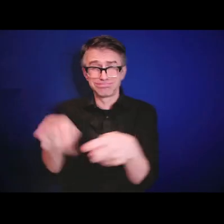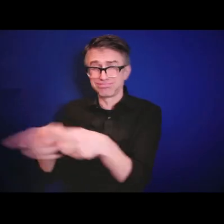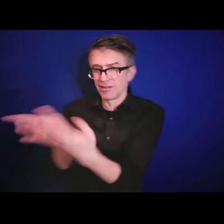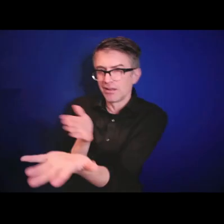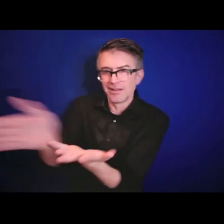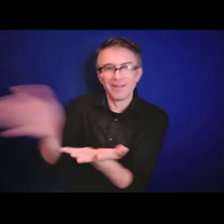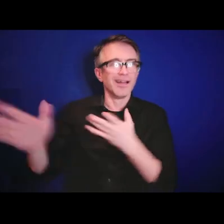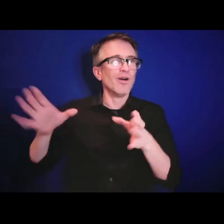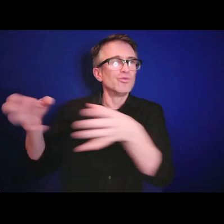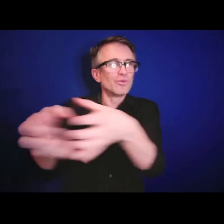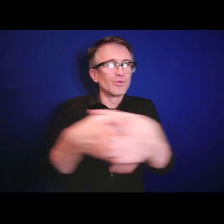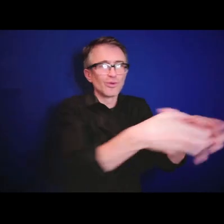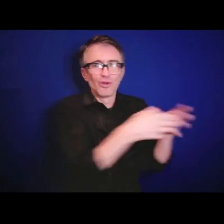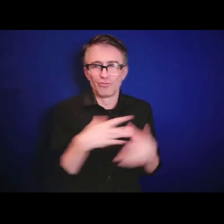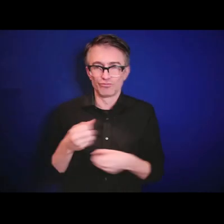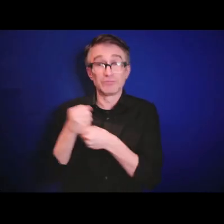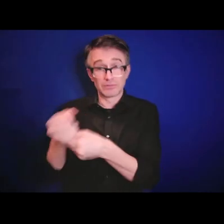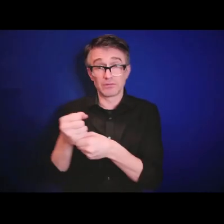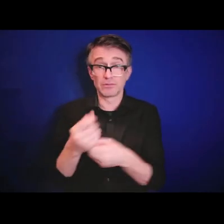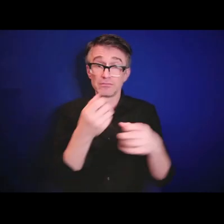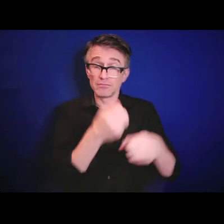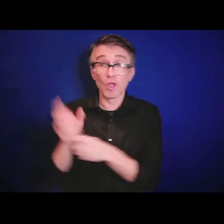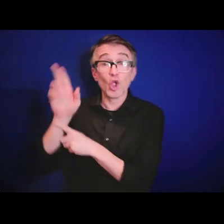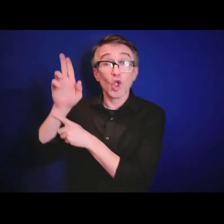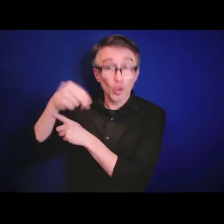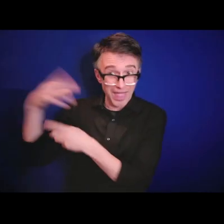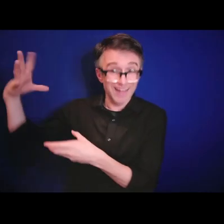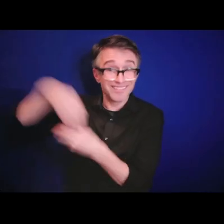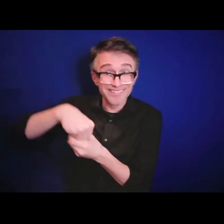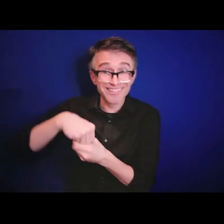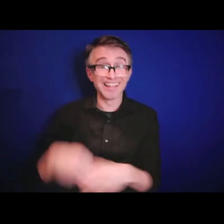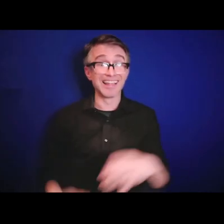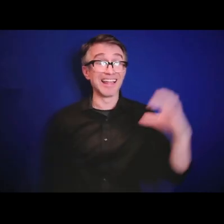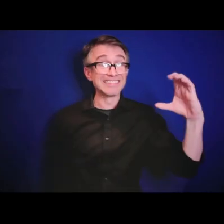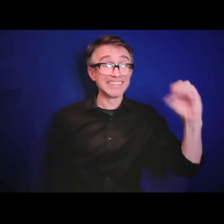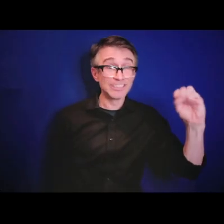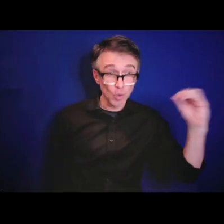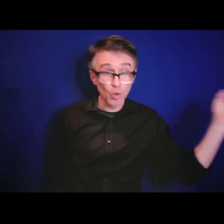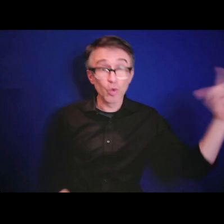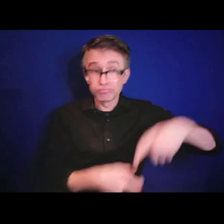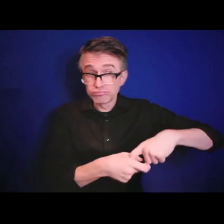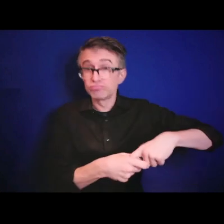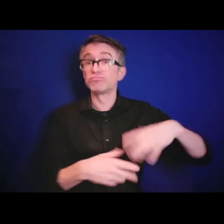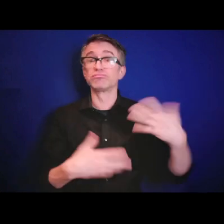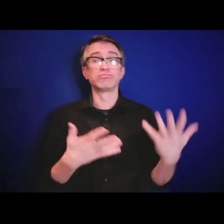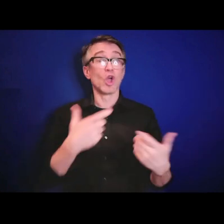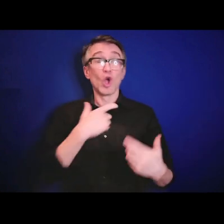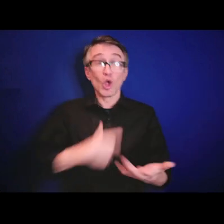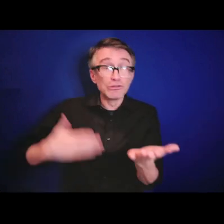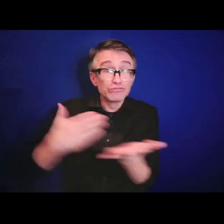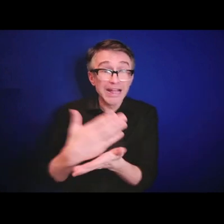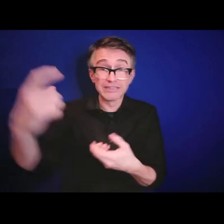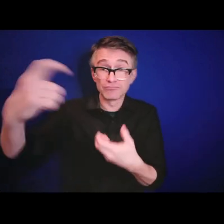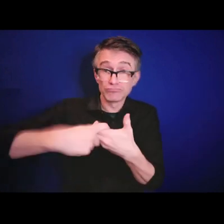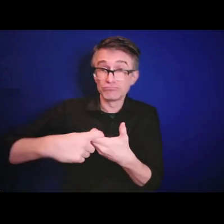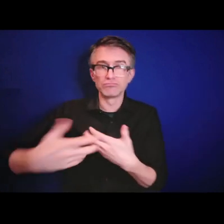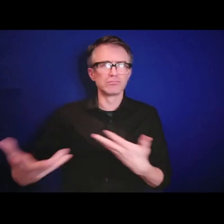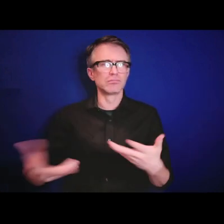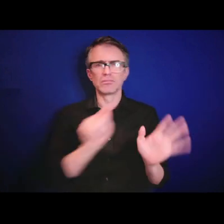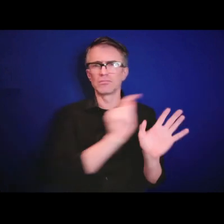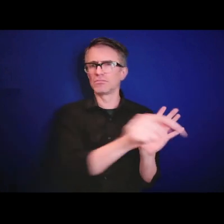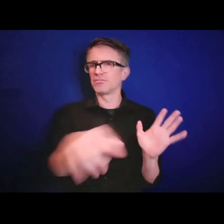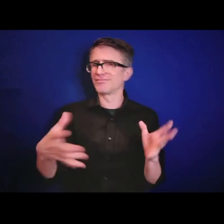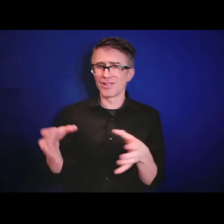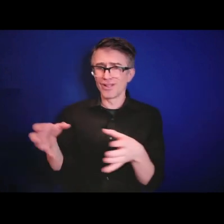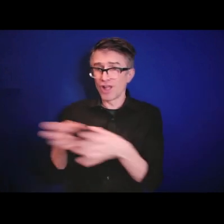society and research institutions and human rights institutes. So we have a variety of different perspectives, and